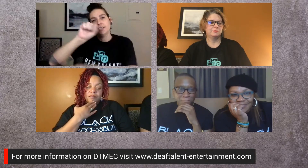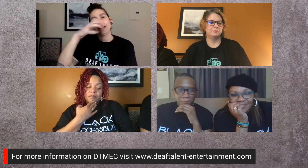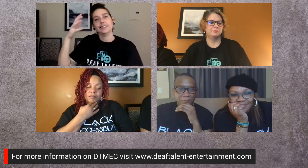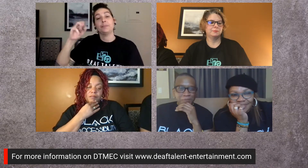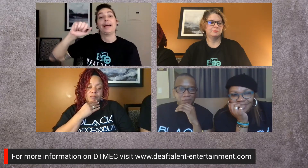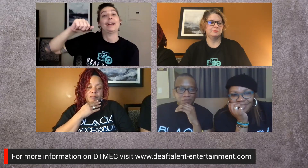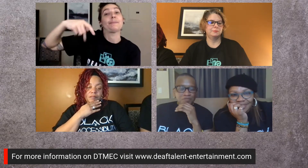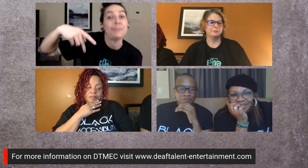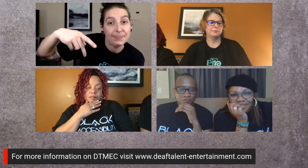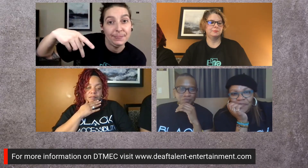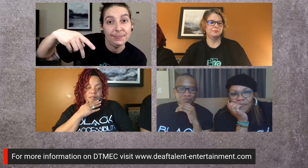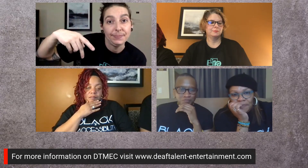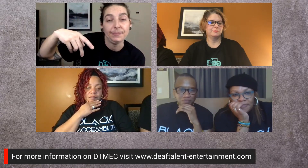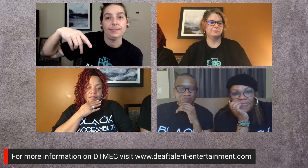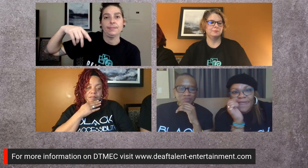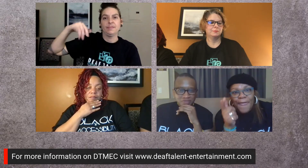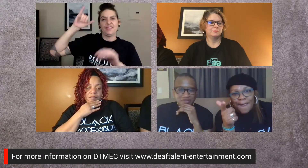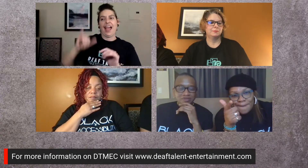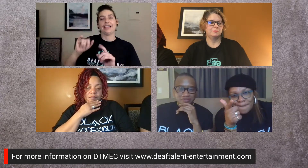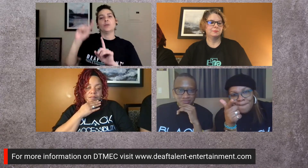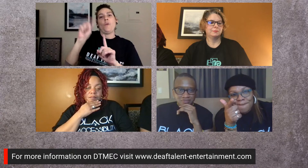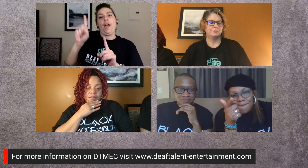history that